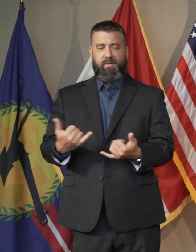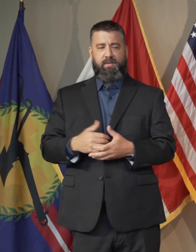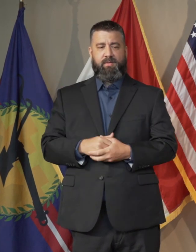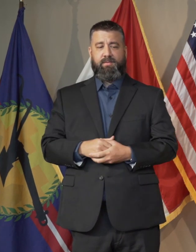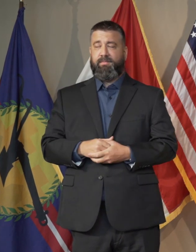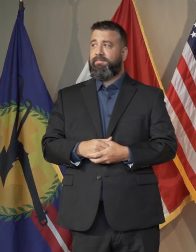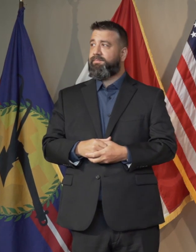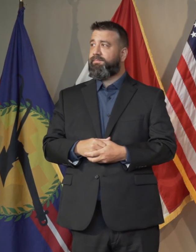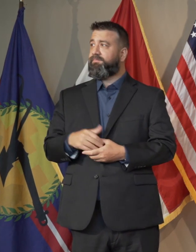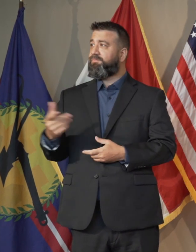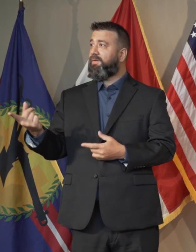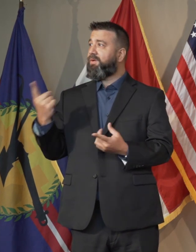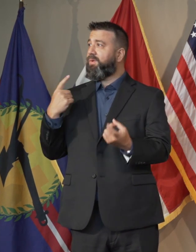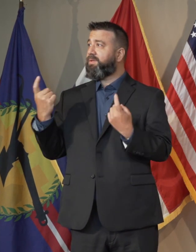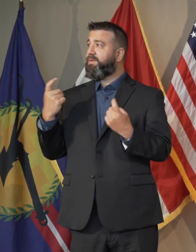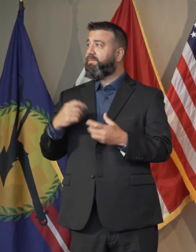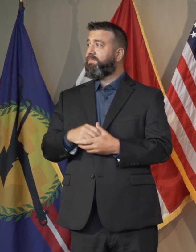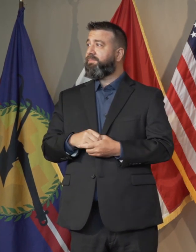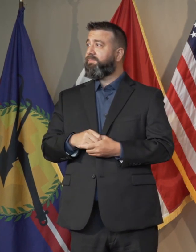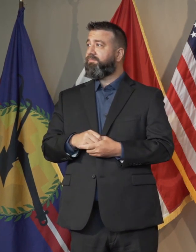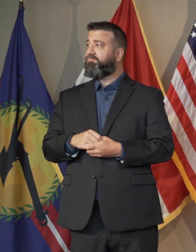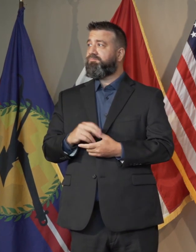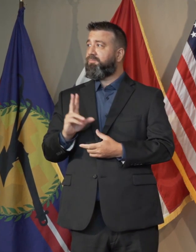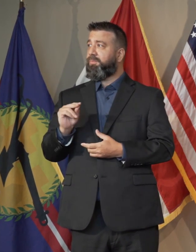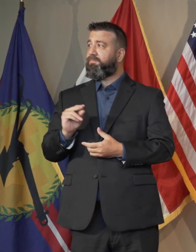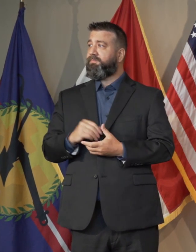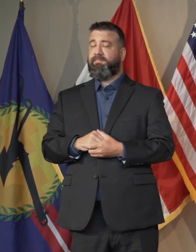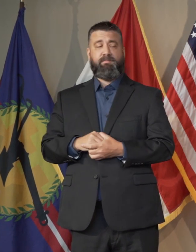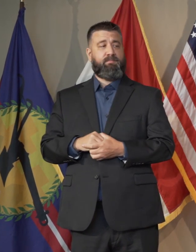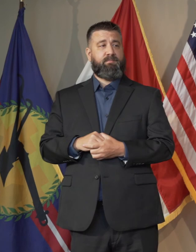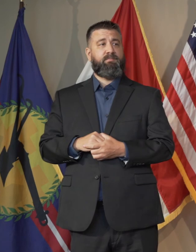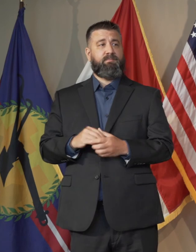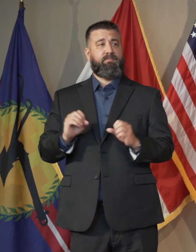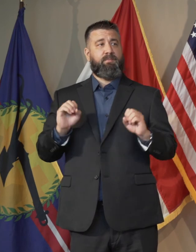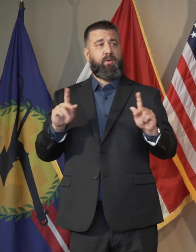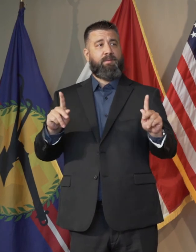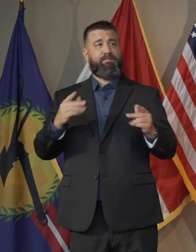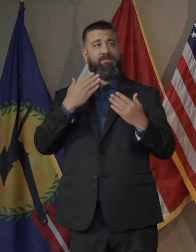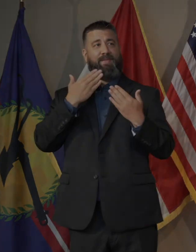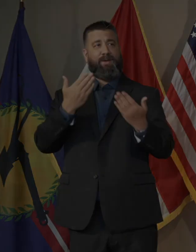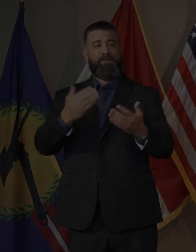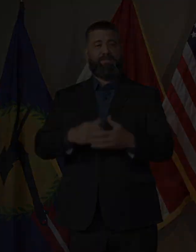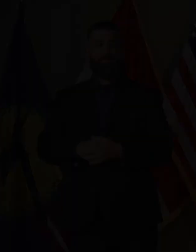Any questions, Doug? Okay, thank you.